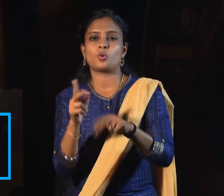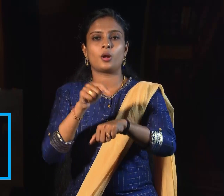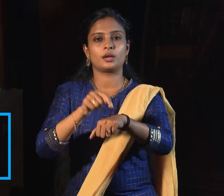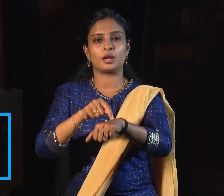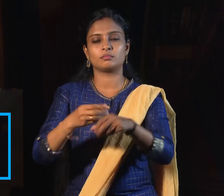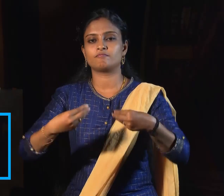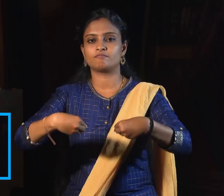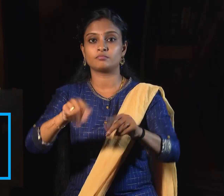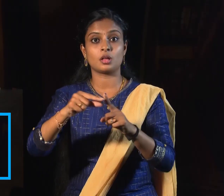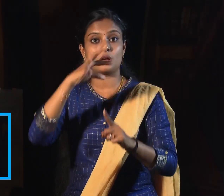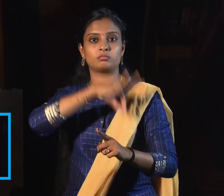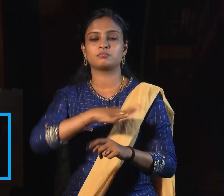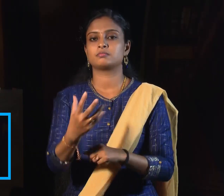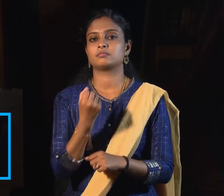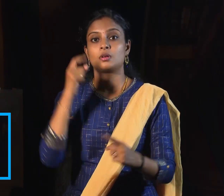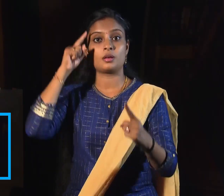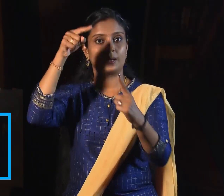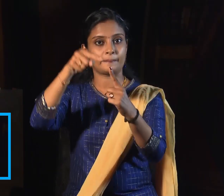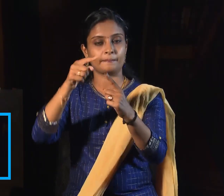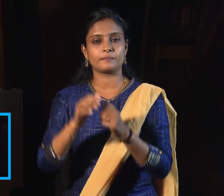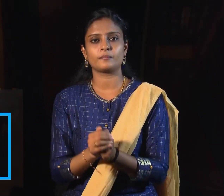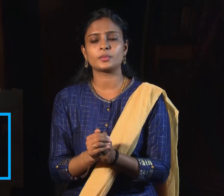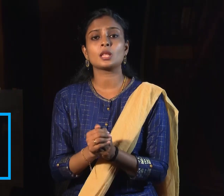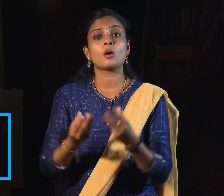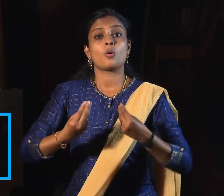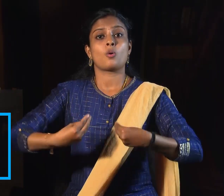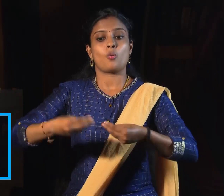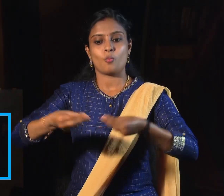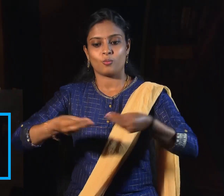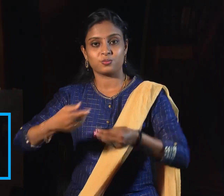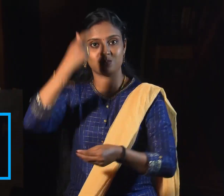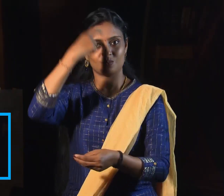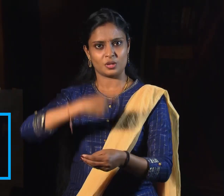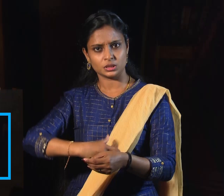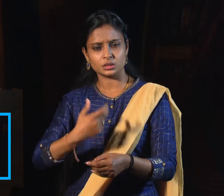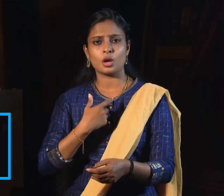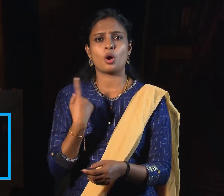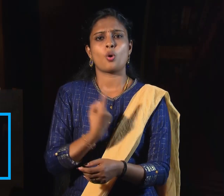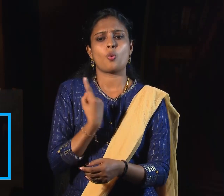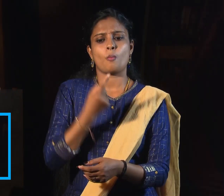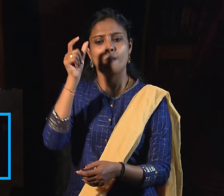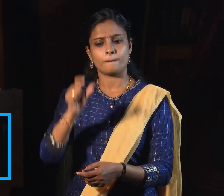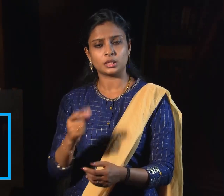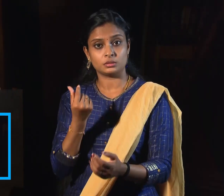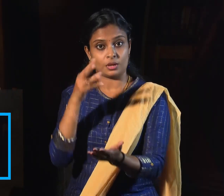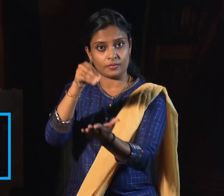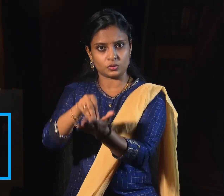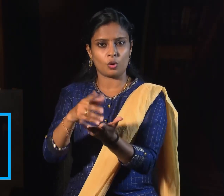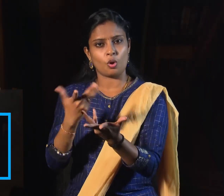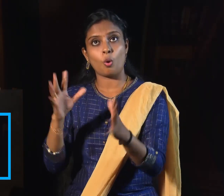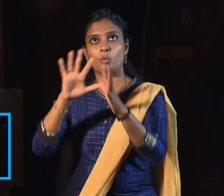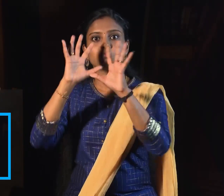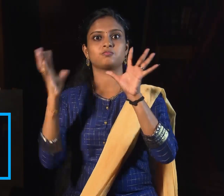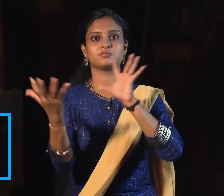period of time. A trader can be anyone from an individual investor to a global